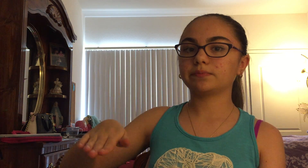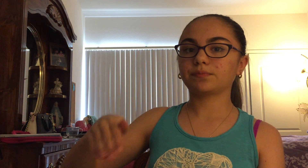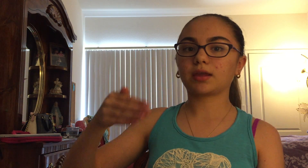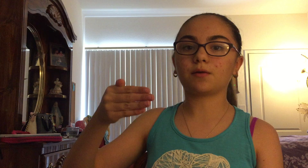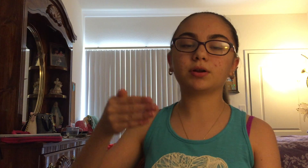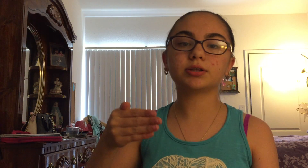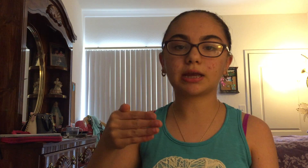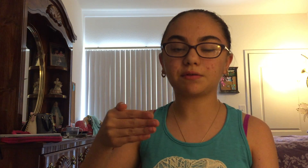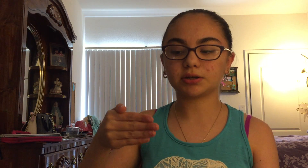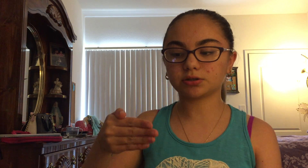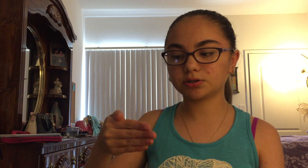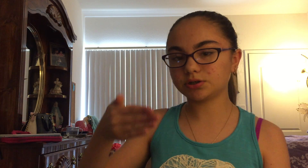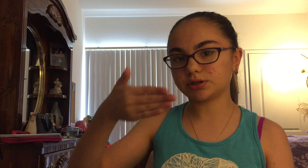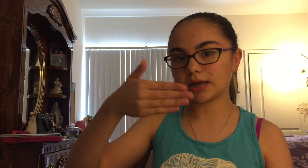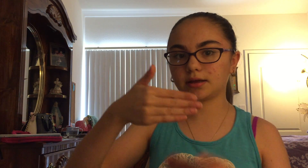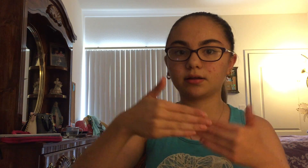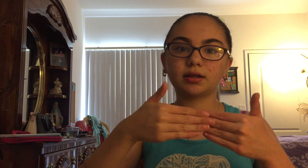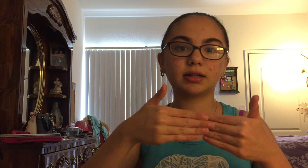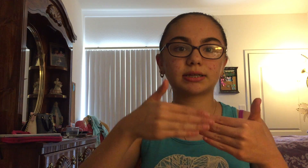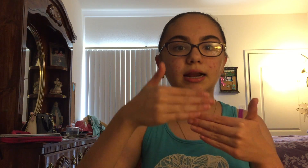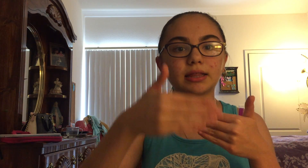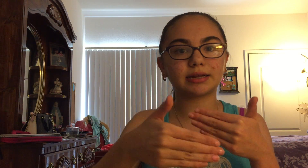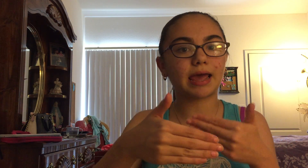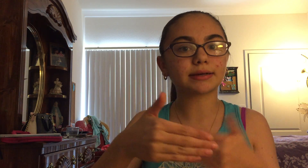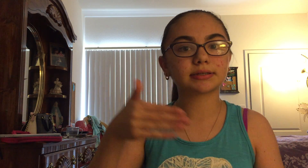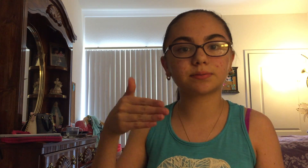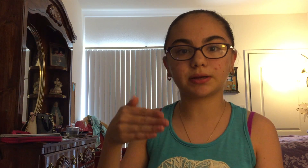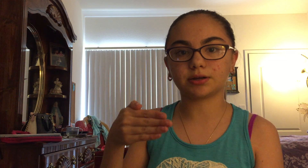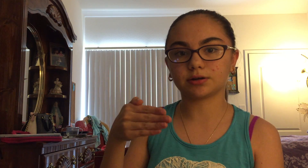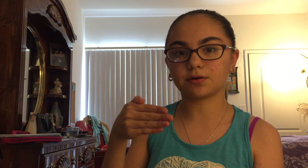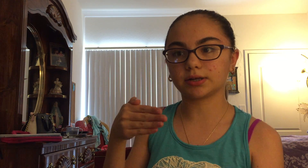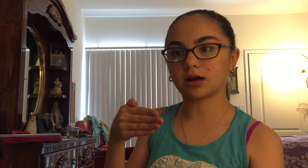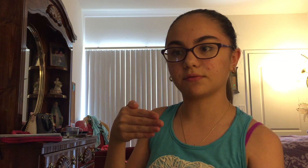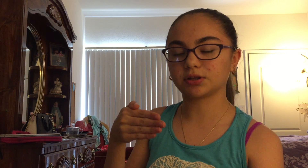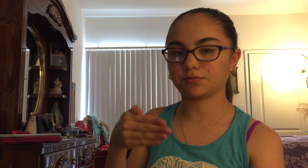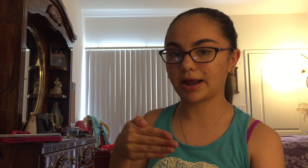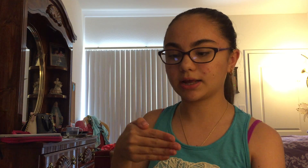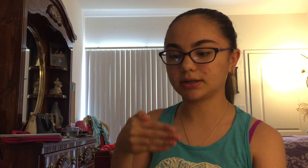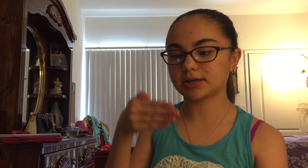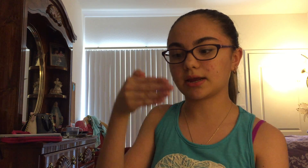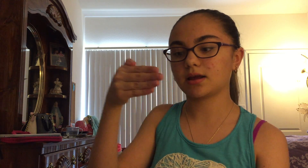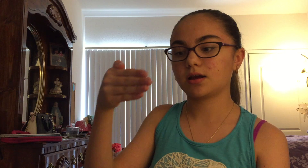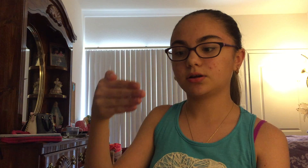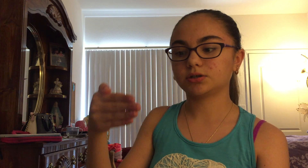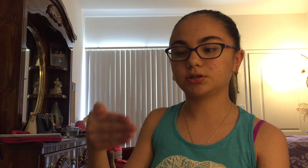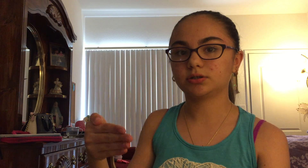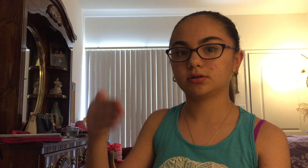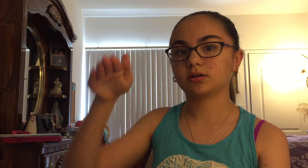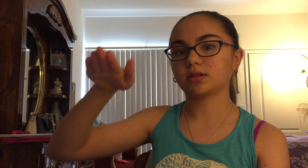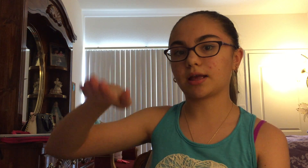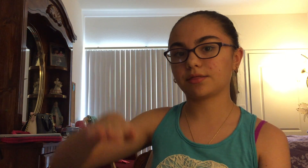and when you say grandchildren you take it's kind of like next but you're going off to the right and say like